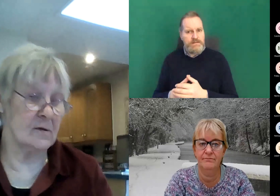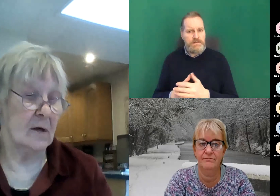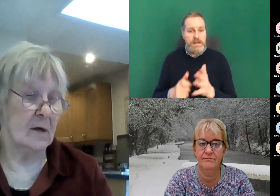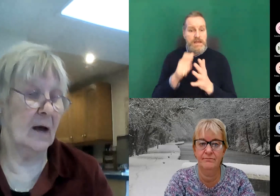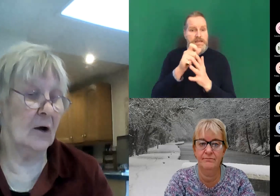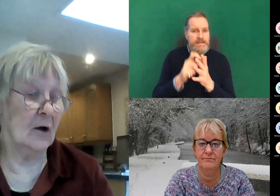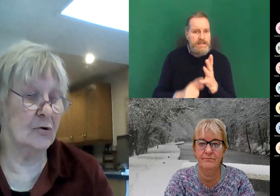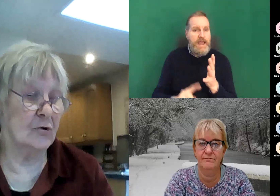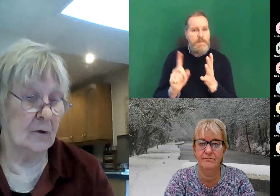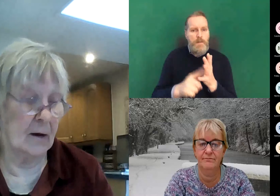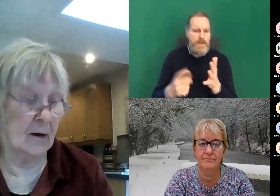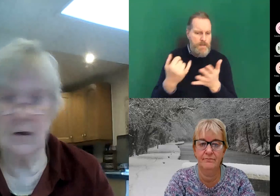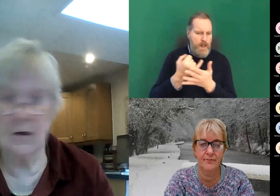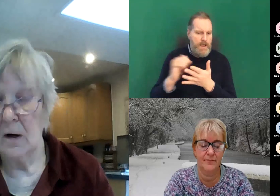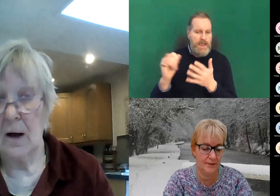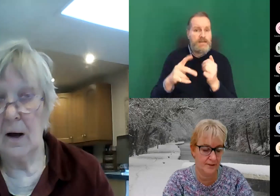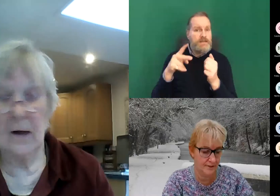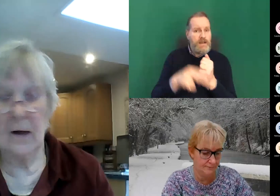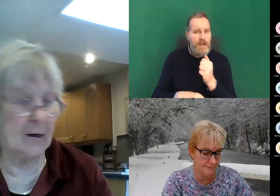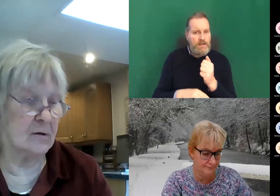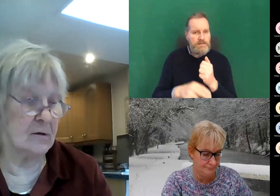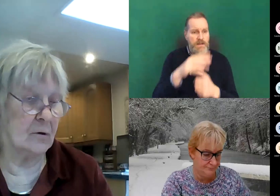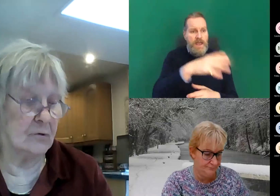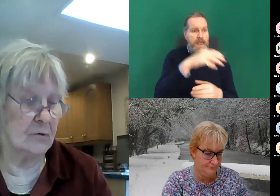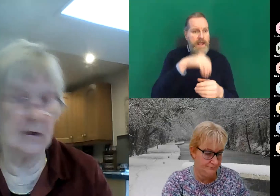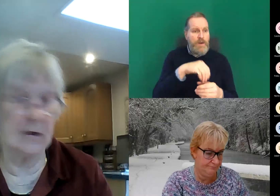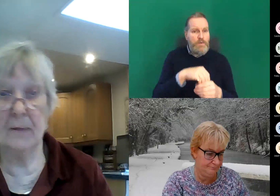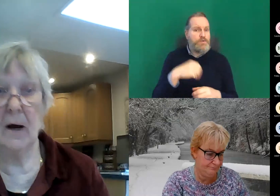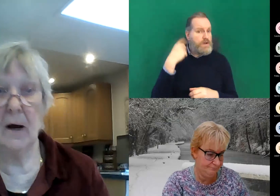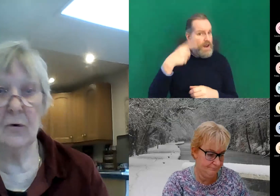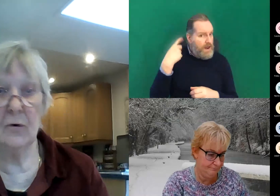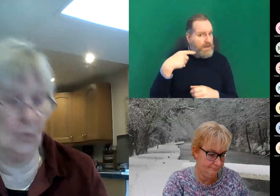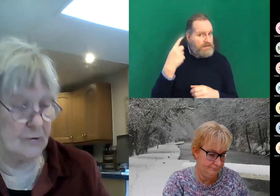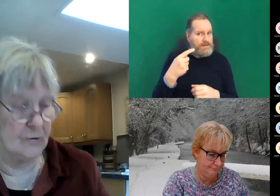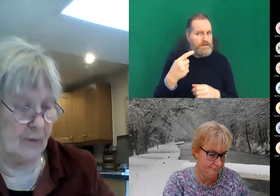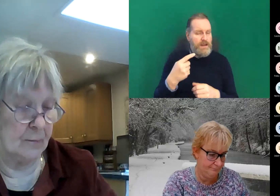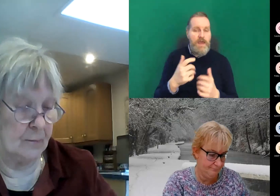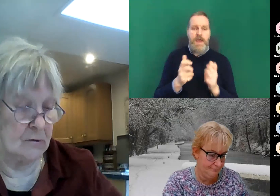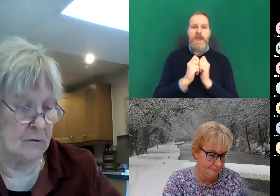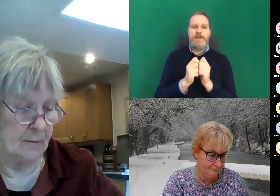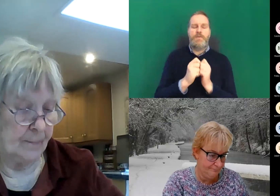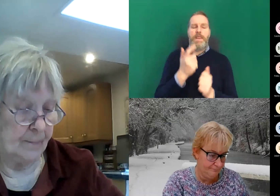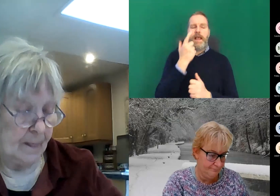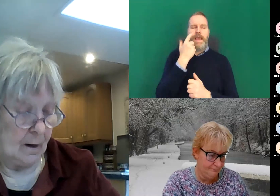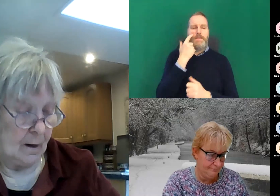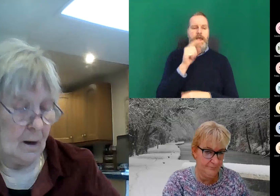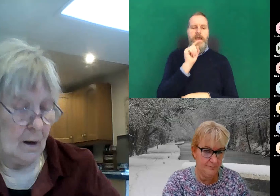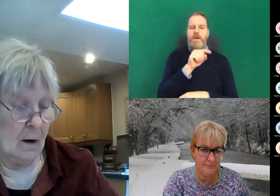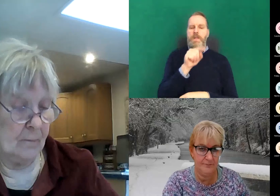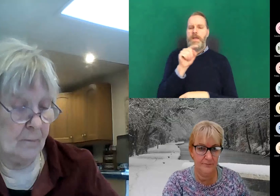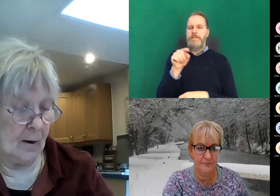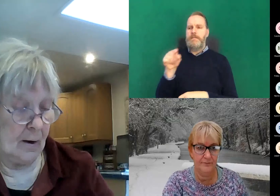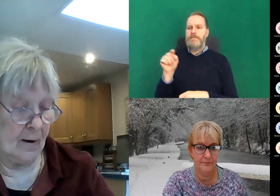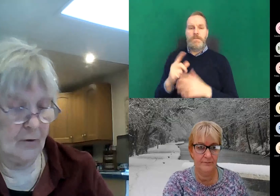Against Cuts, Inclusion London, and I think it's good to keep an eye on all those developments.